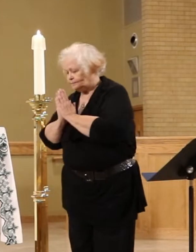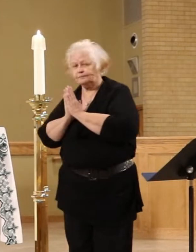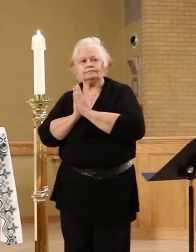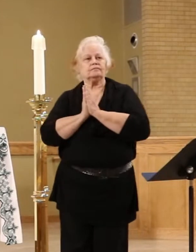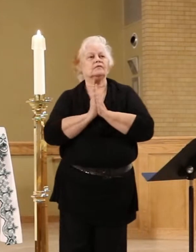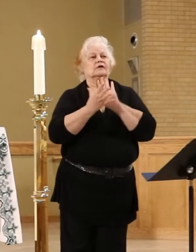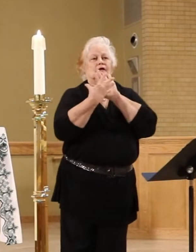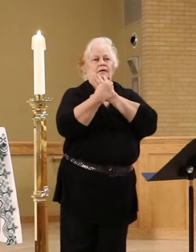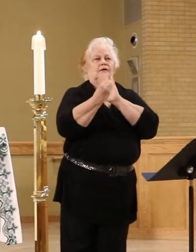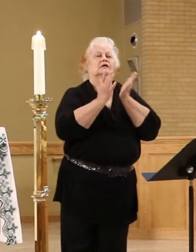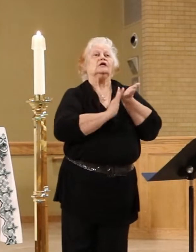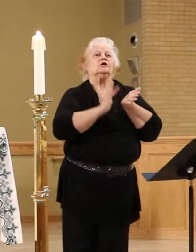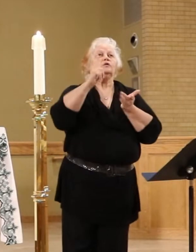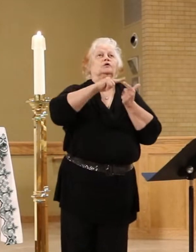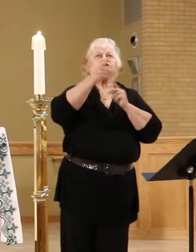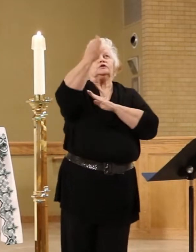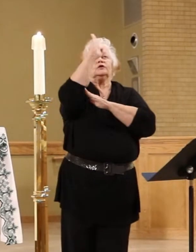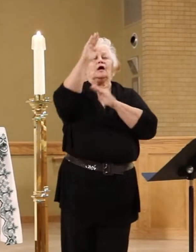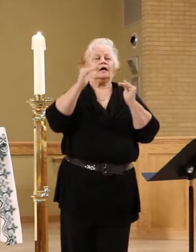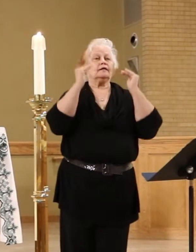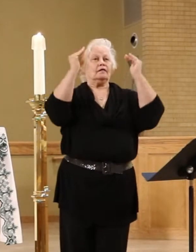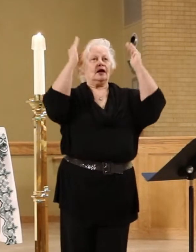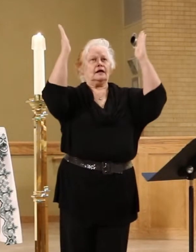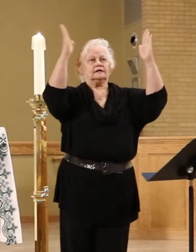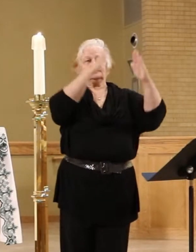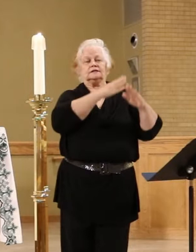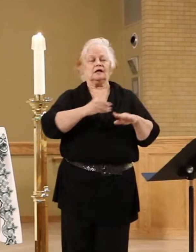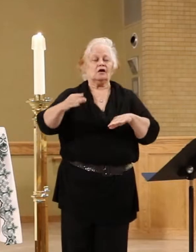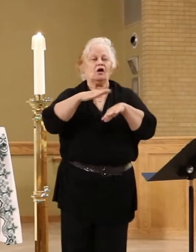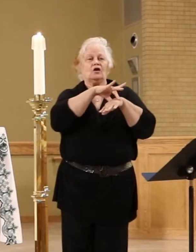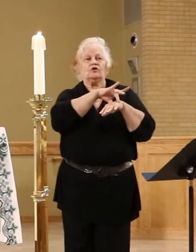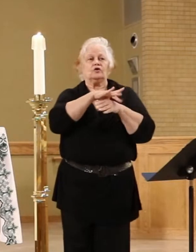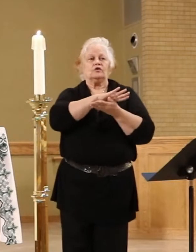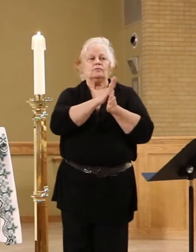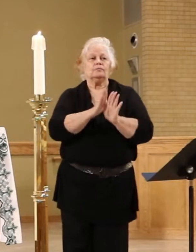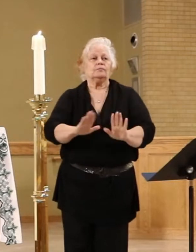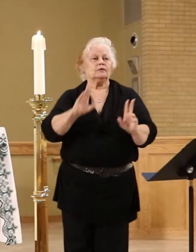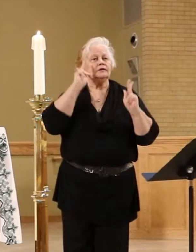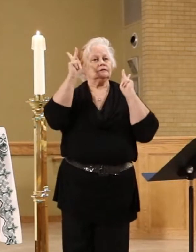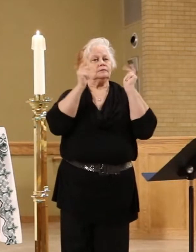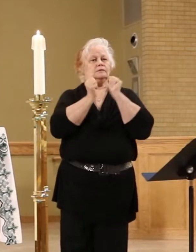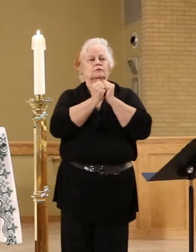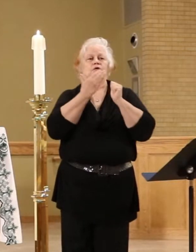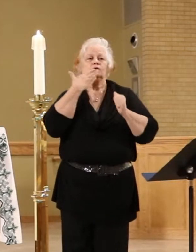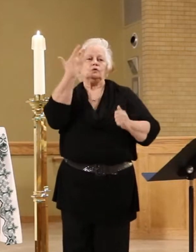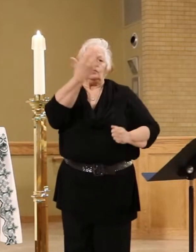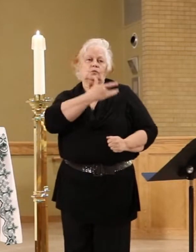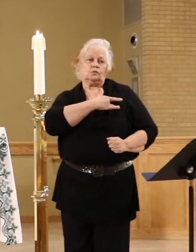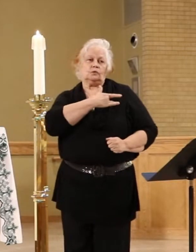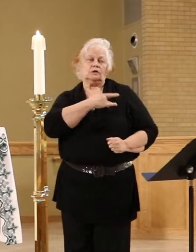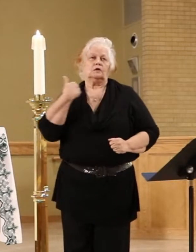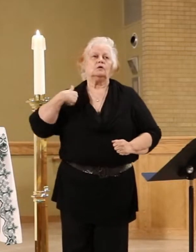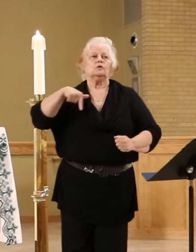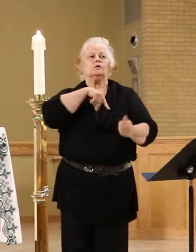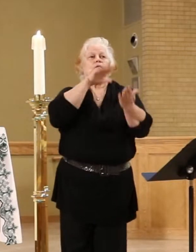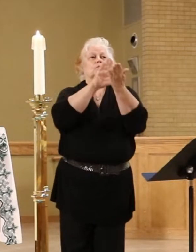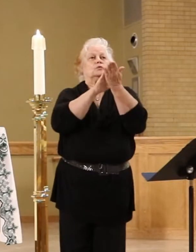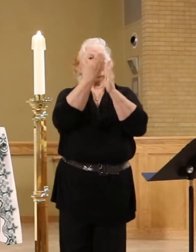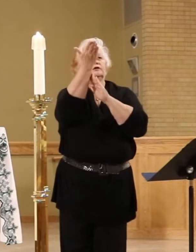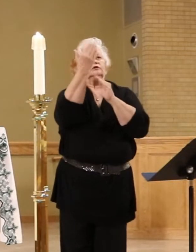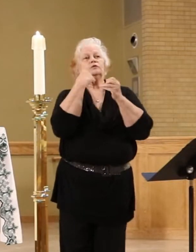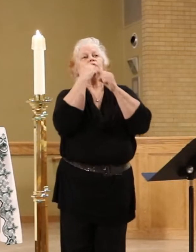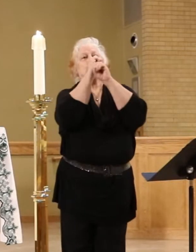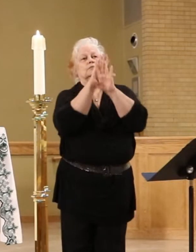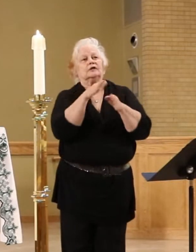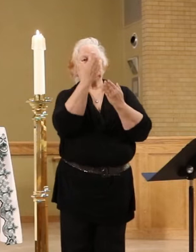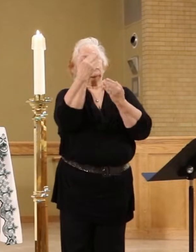Amen. Glory to God in the highest, and on earth peace to people of goodwill. We praise you, we bless